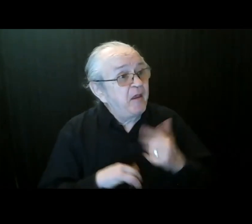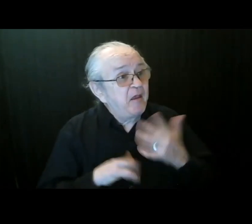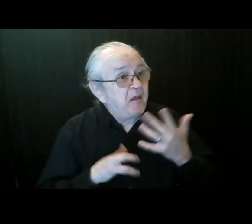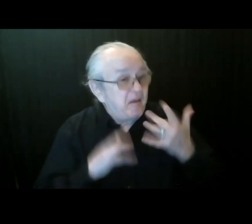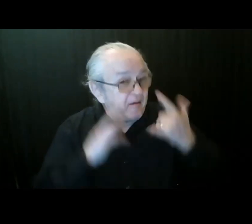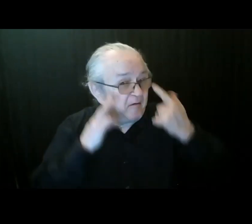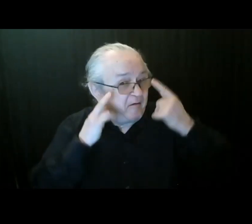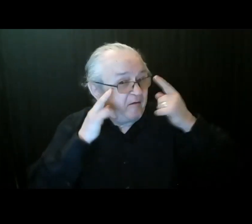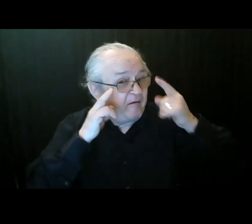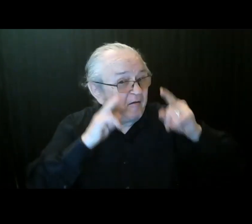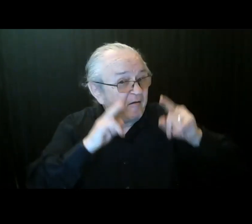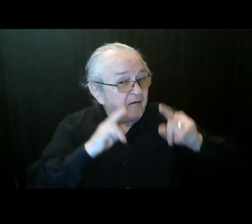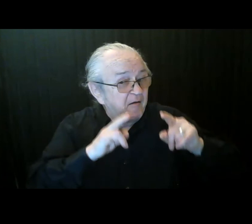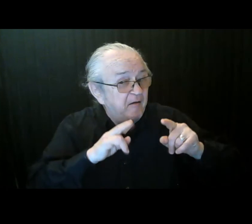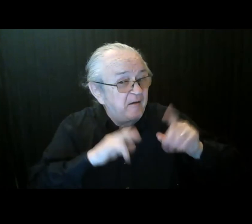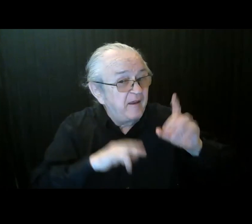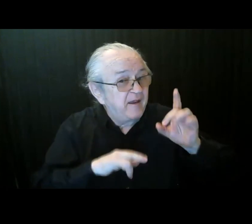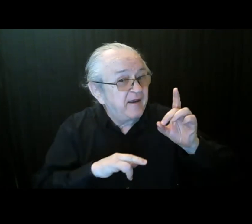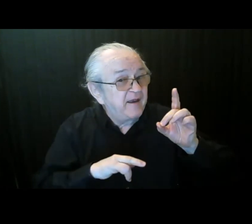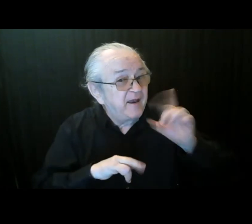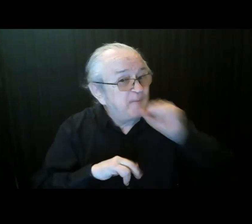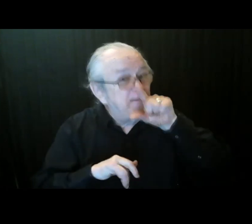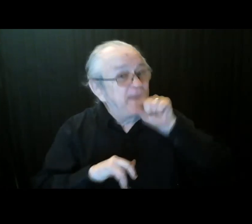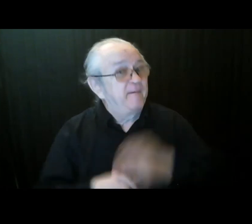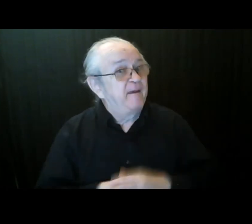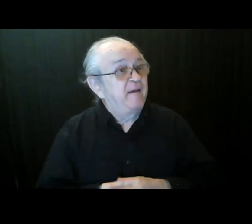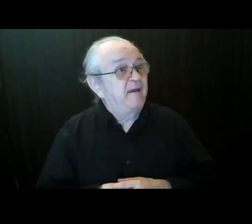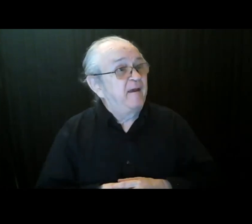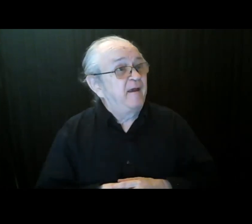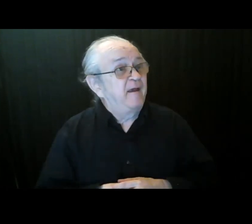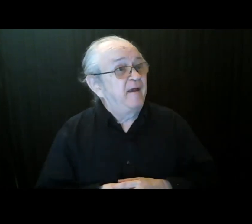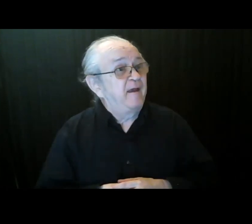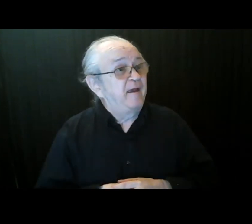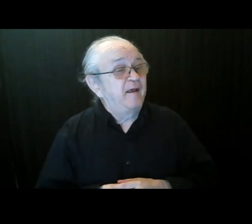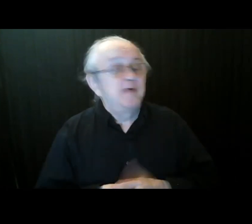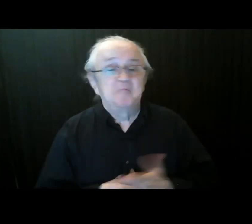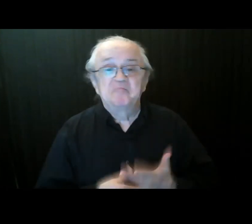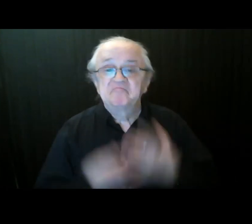compromise and call him Dickie Pete? And so we did.